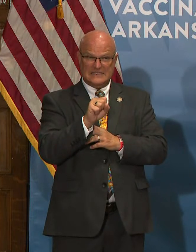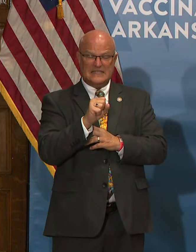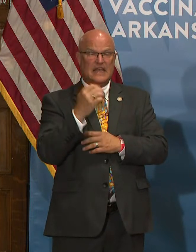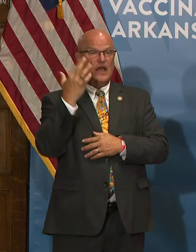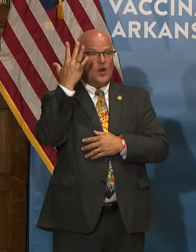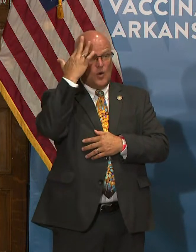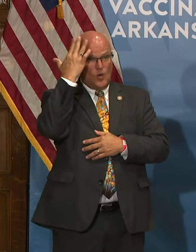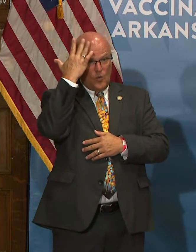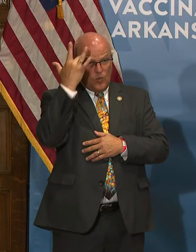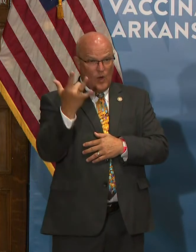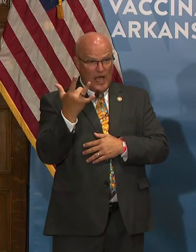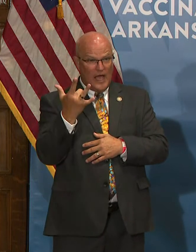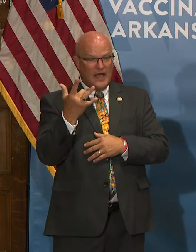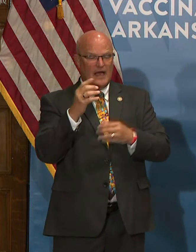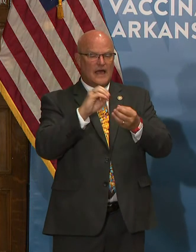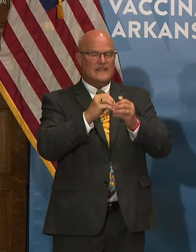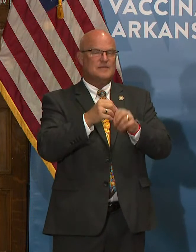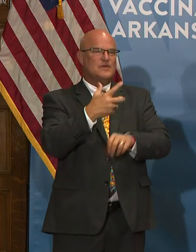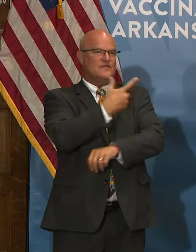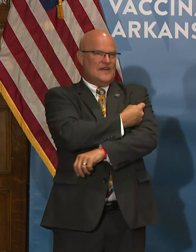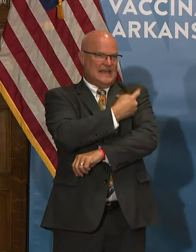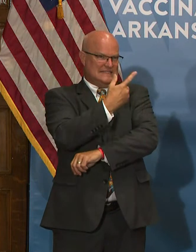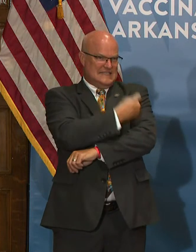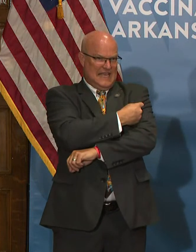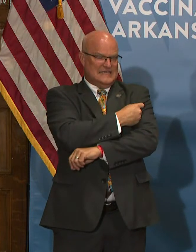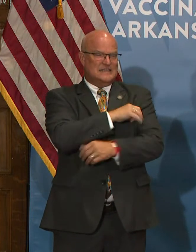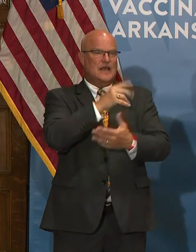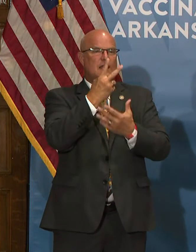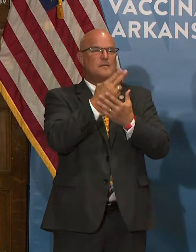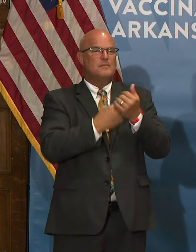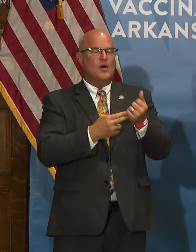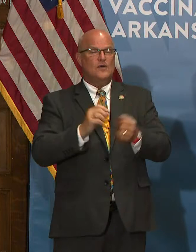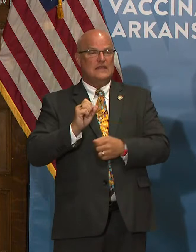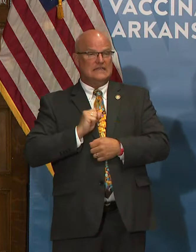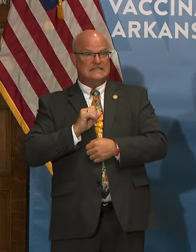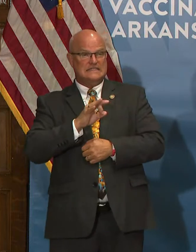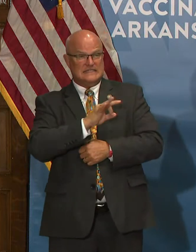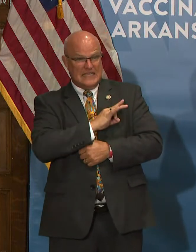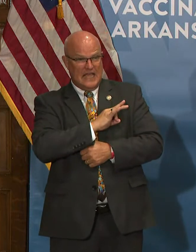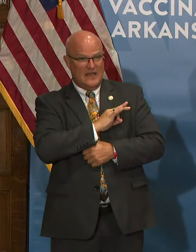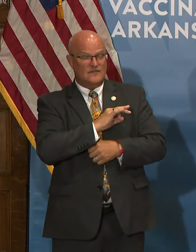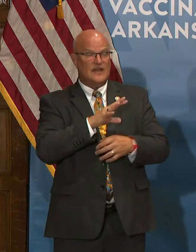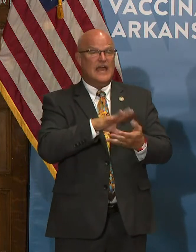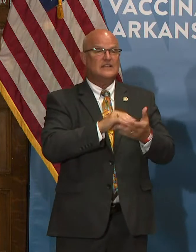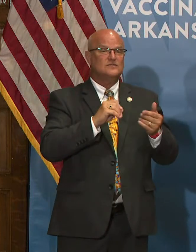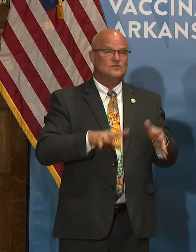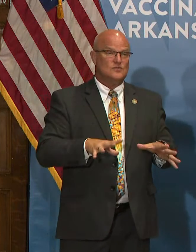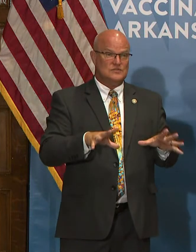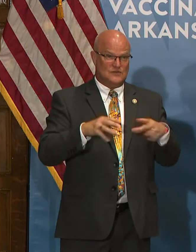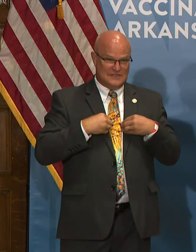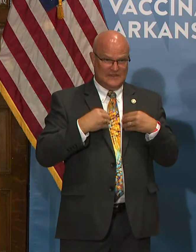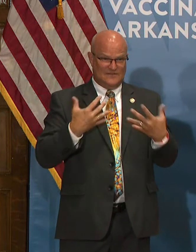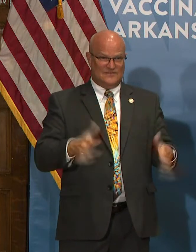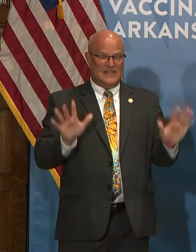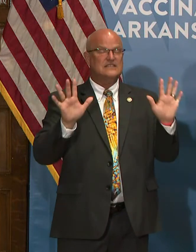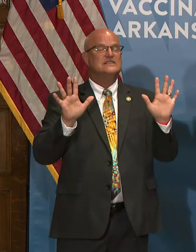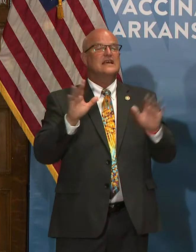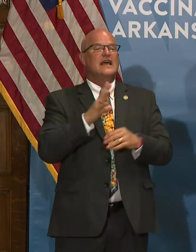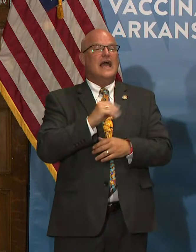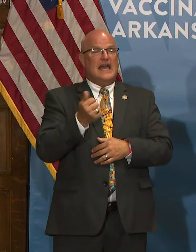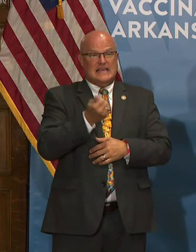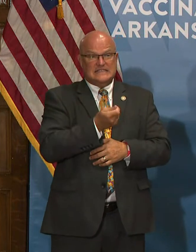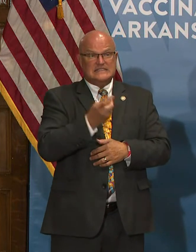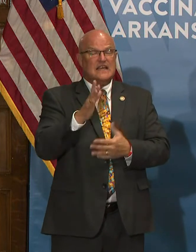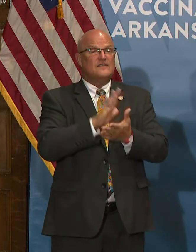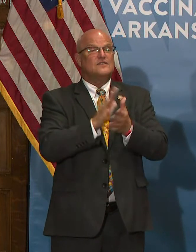due to the number of vaccinations that both staff and students have received, and also because several